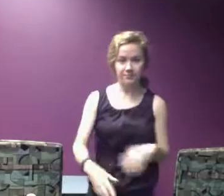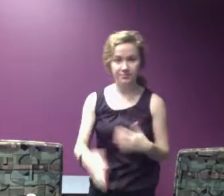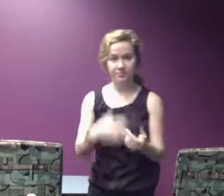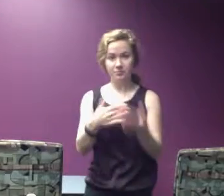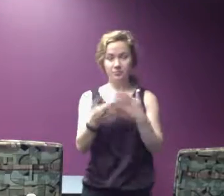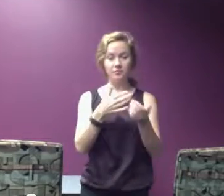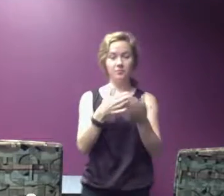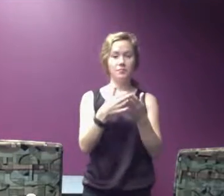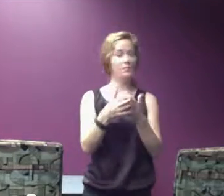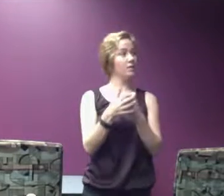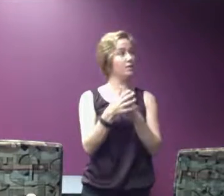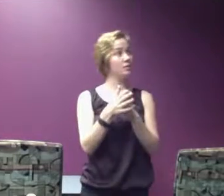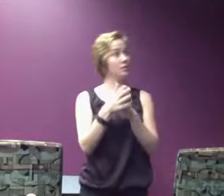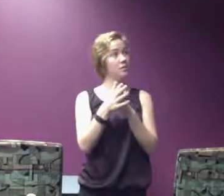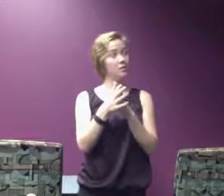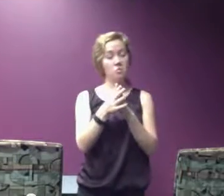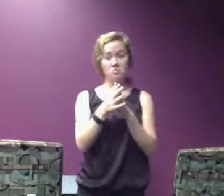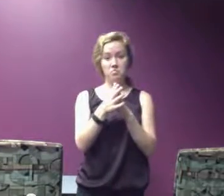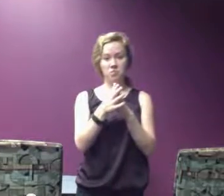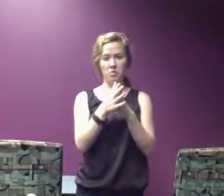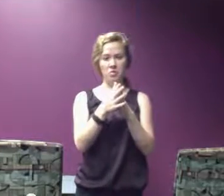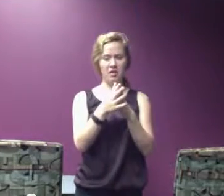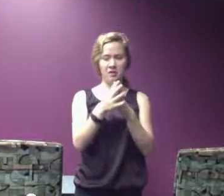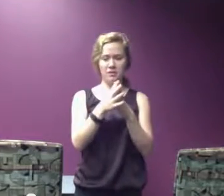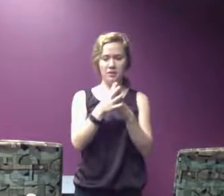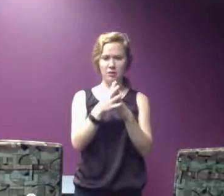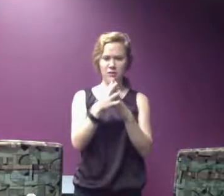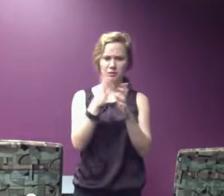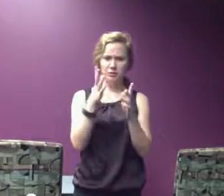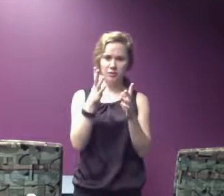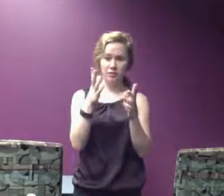So today we're going to discuss expressions.